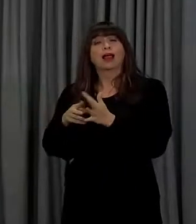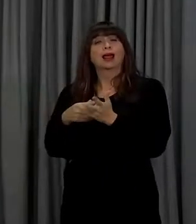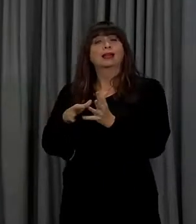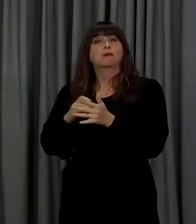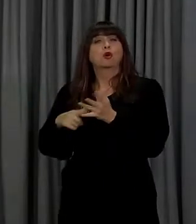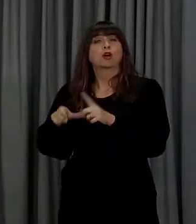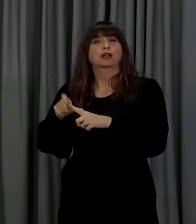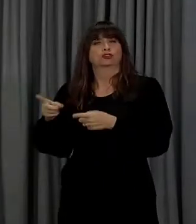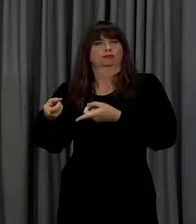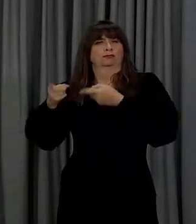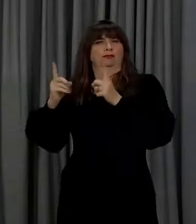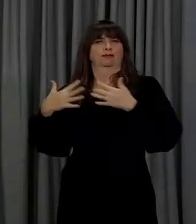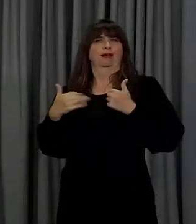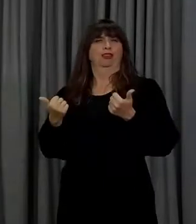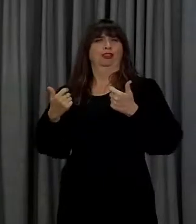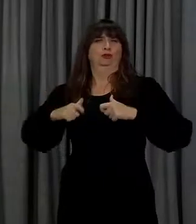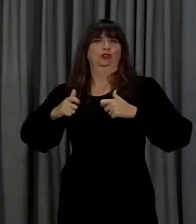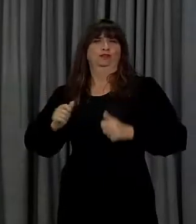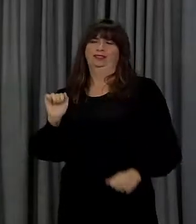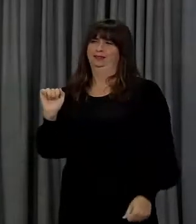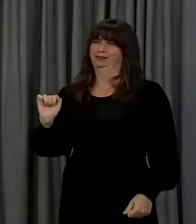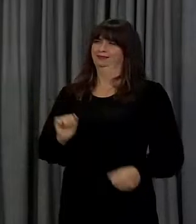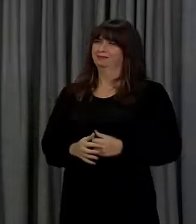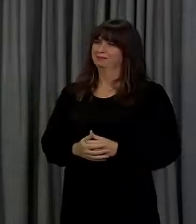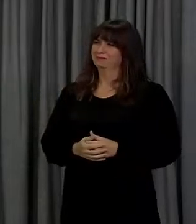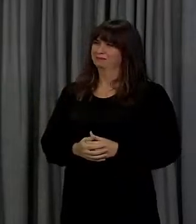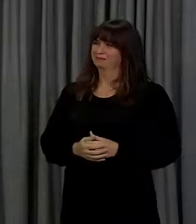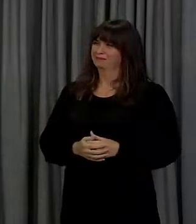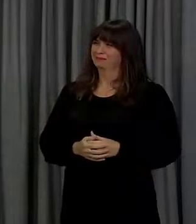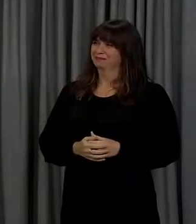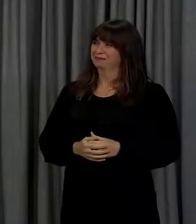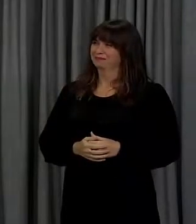for Health and Social Services.